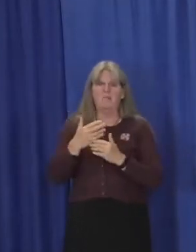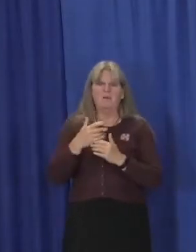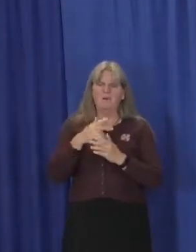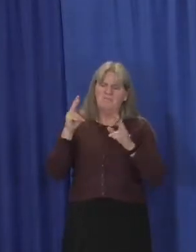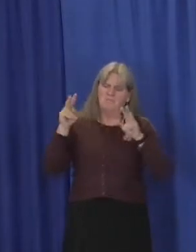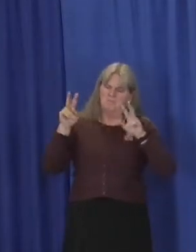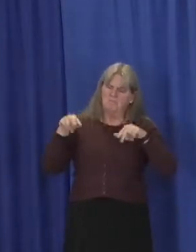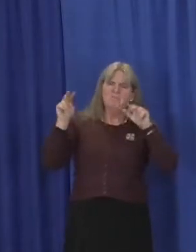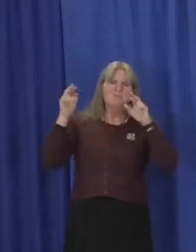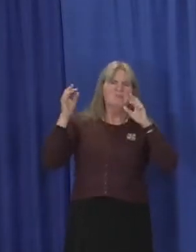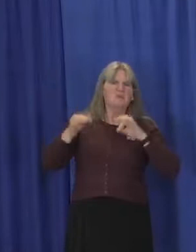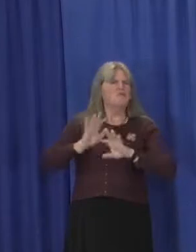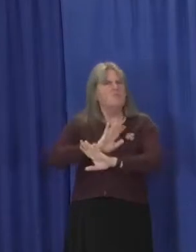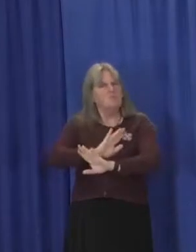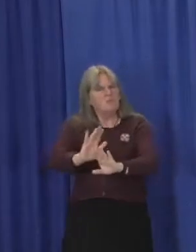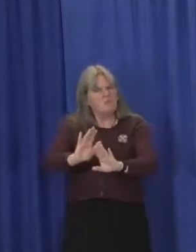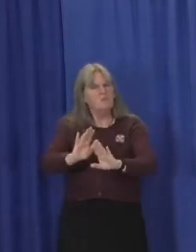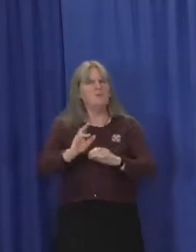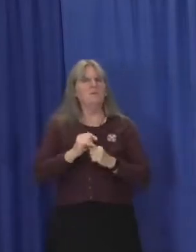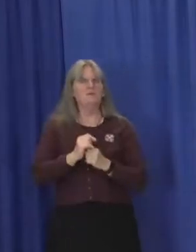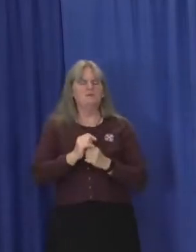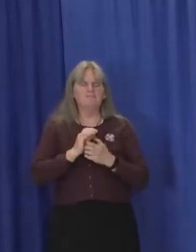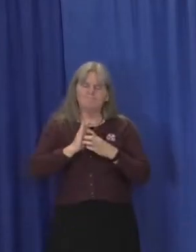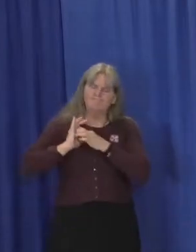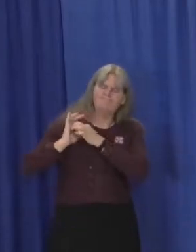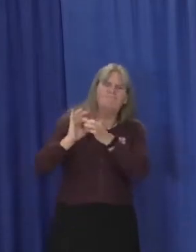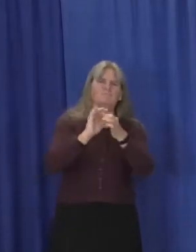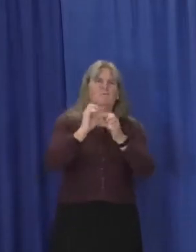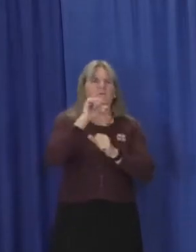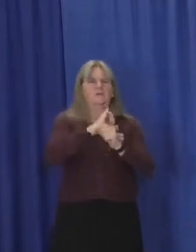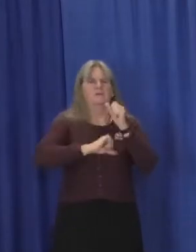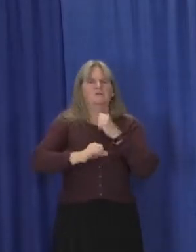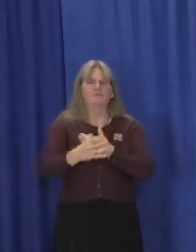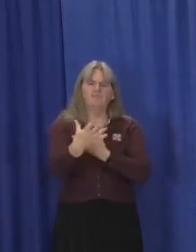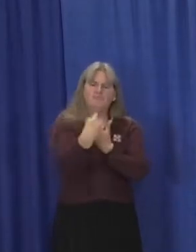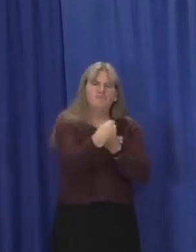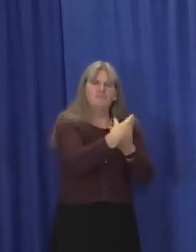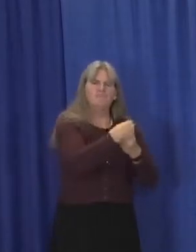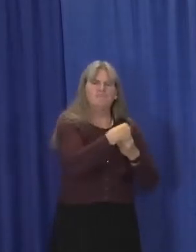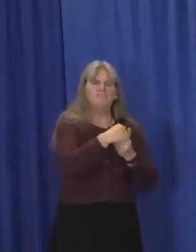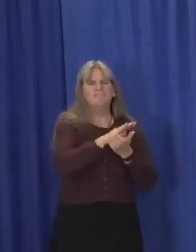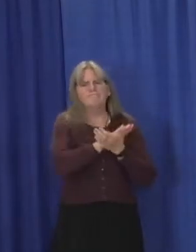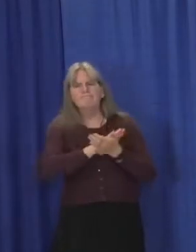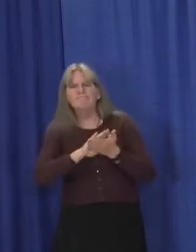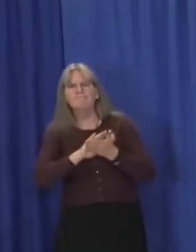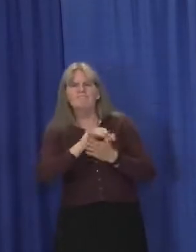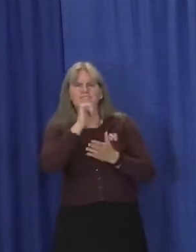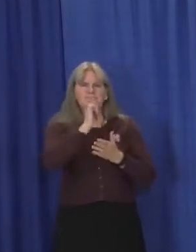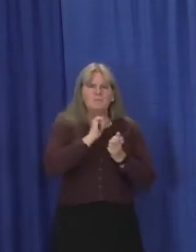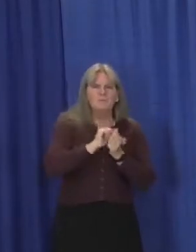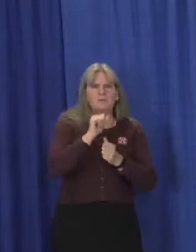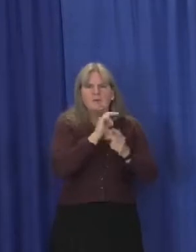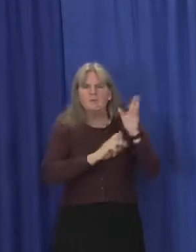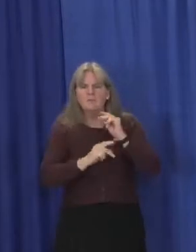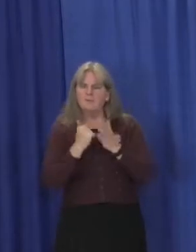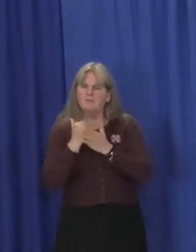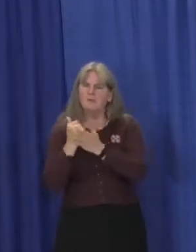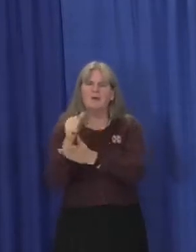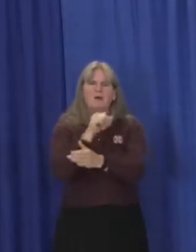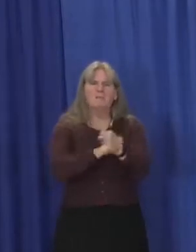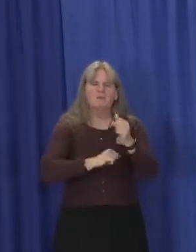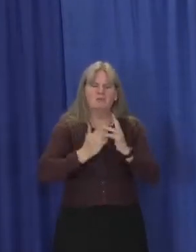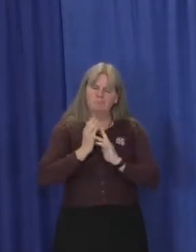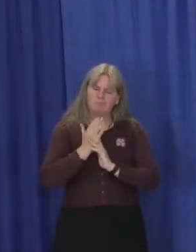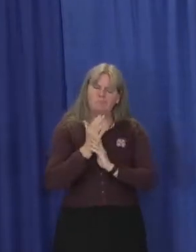judge, but rather to build on our inclusive society, to be kind and patient, and to help each other as we walk